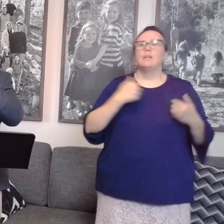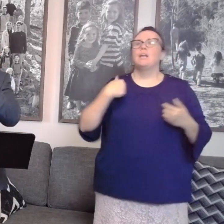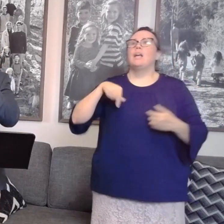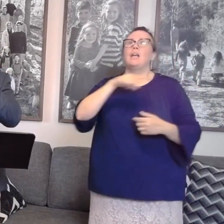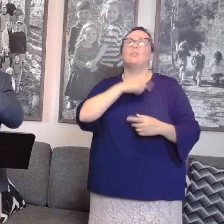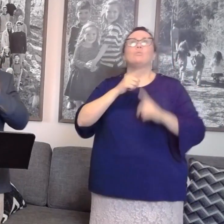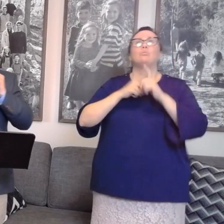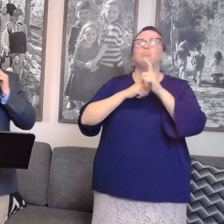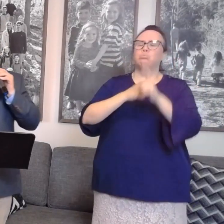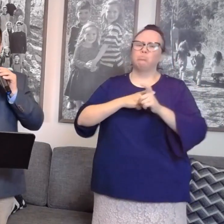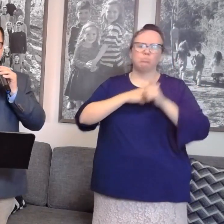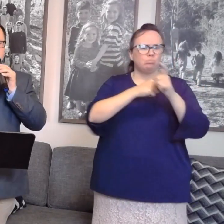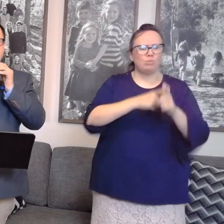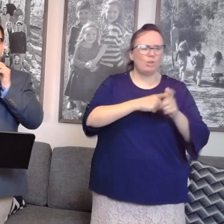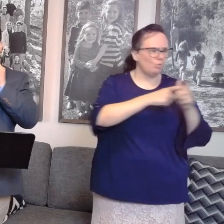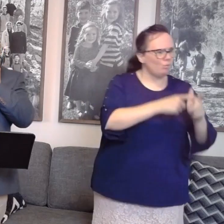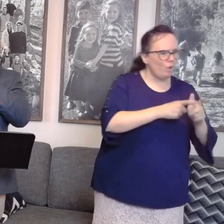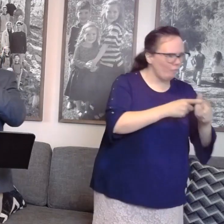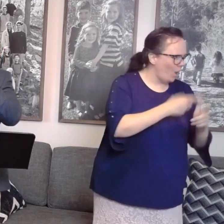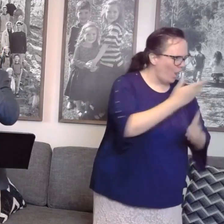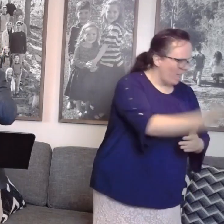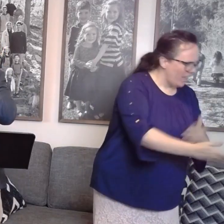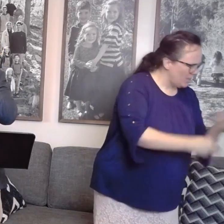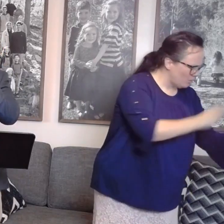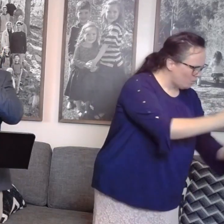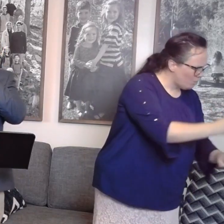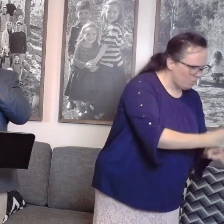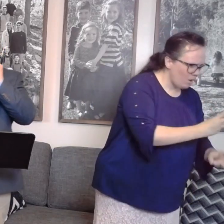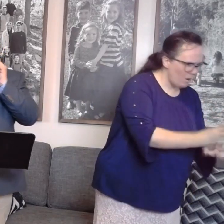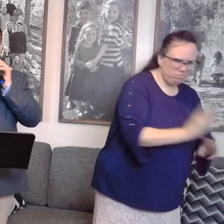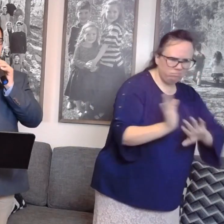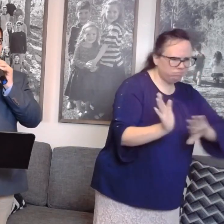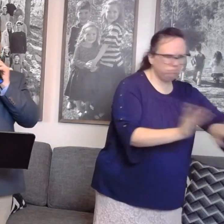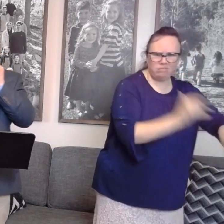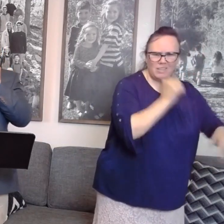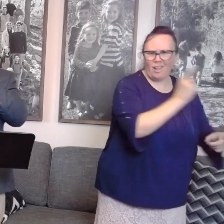all run to things we know just ain't